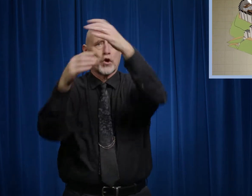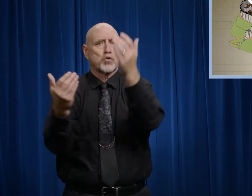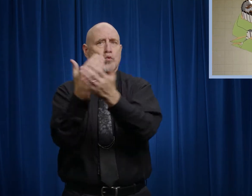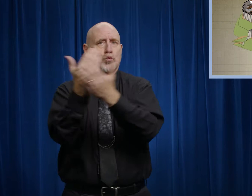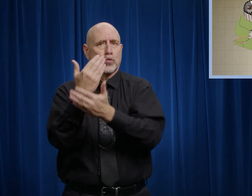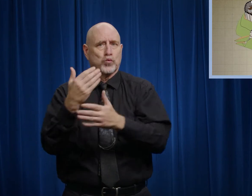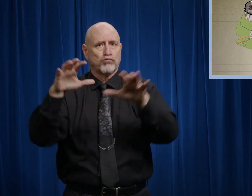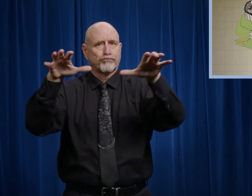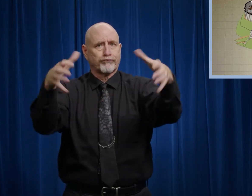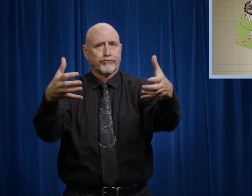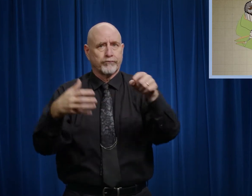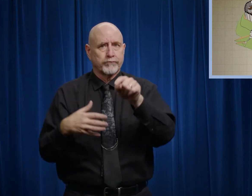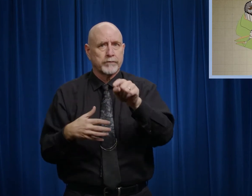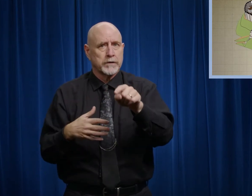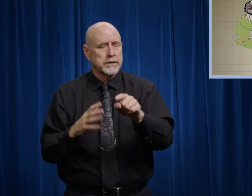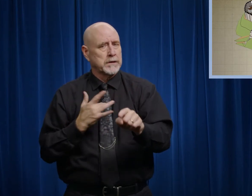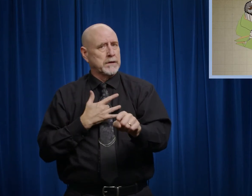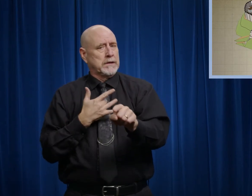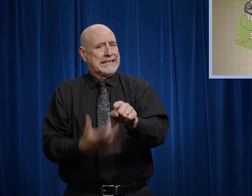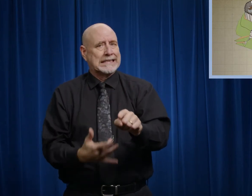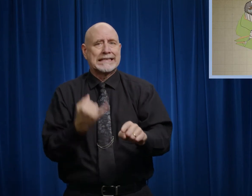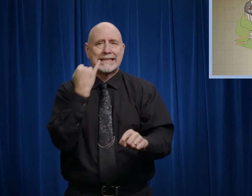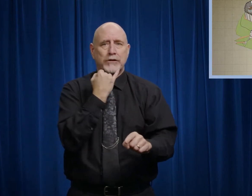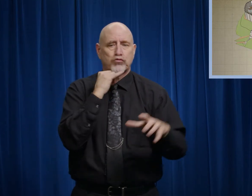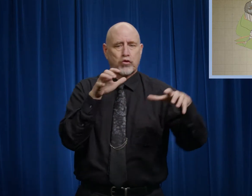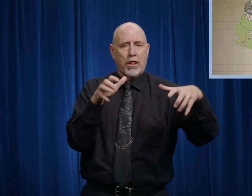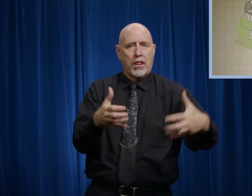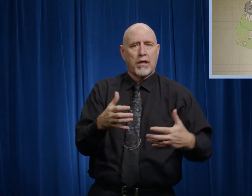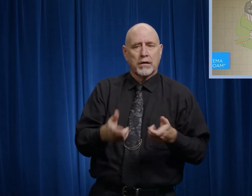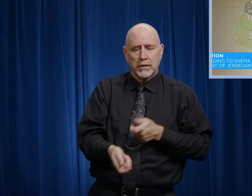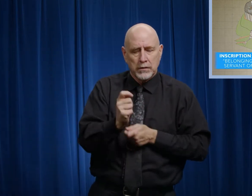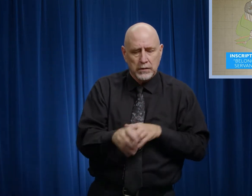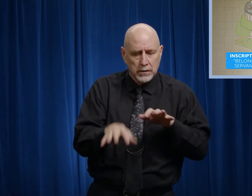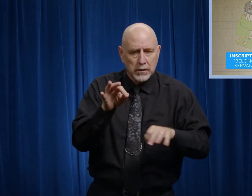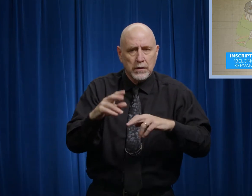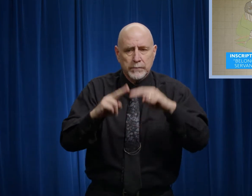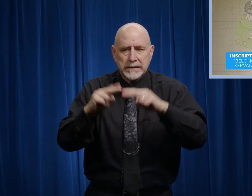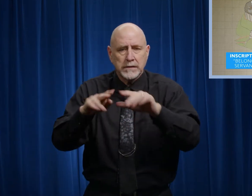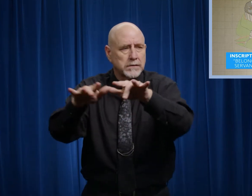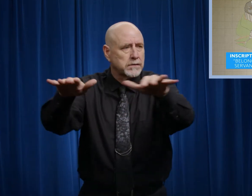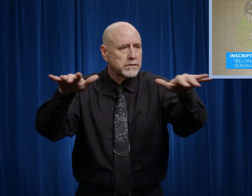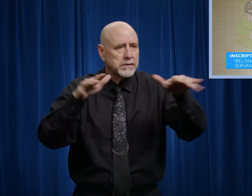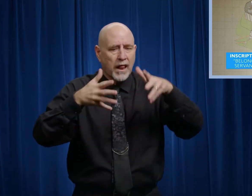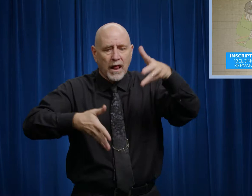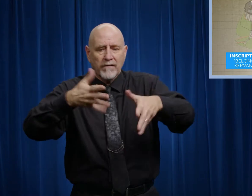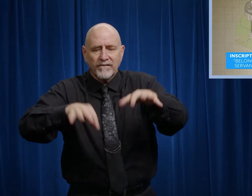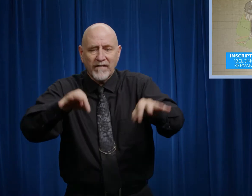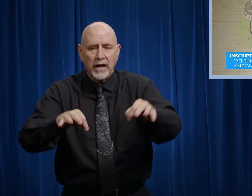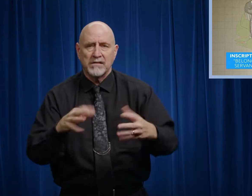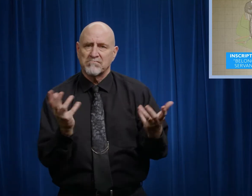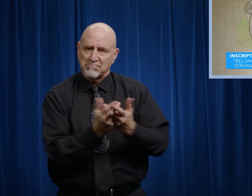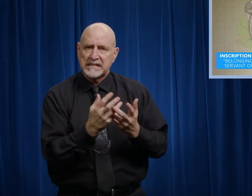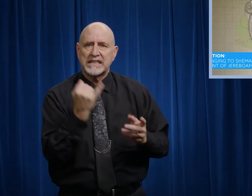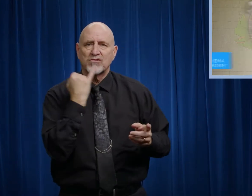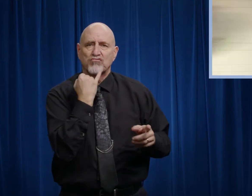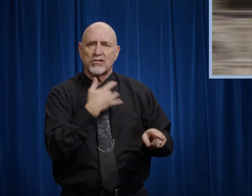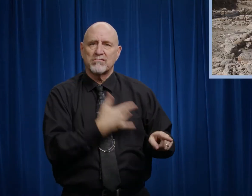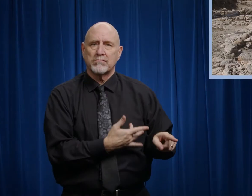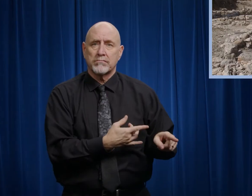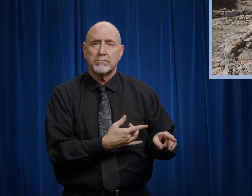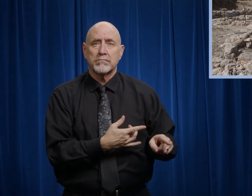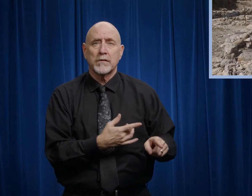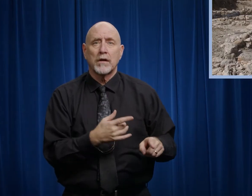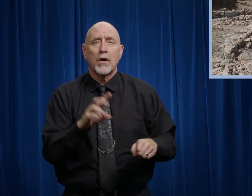civilization begins to emerge, one that is peculiarly Israelite in its architecture and material remains.